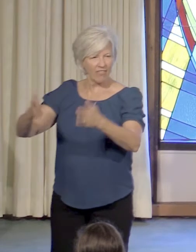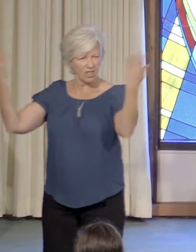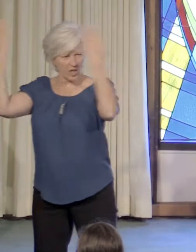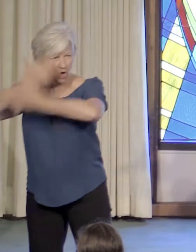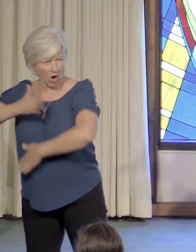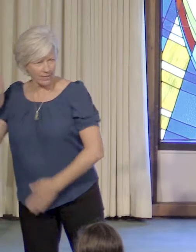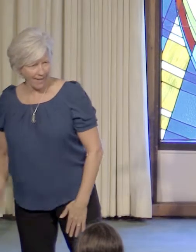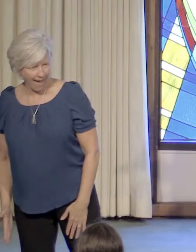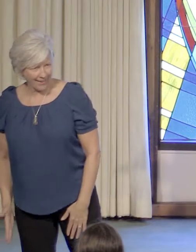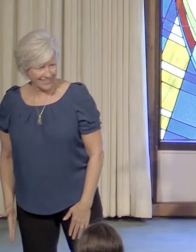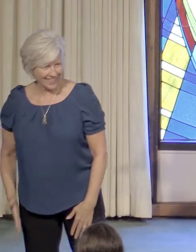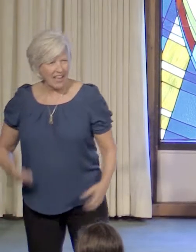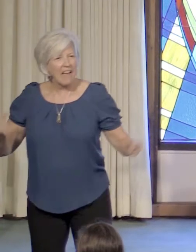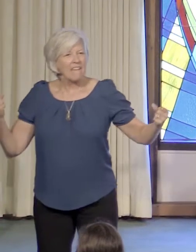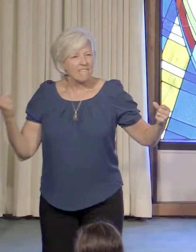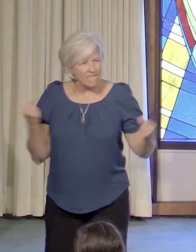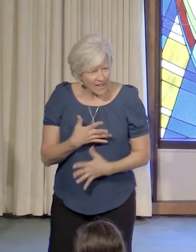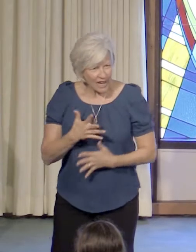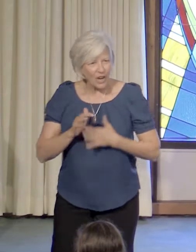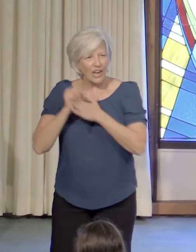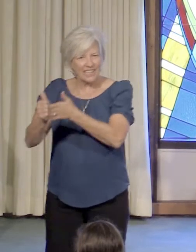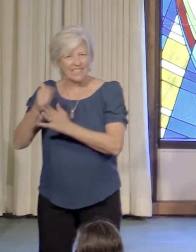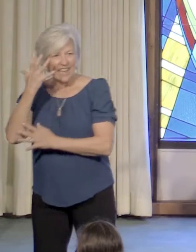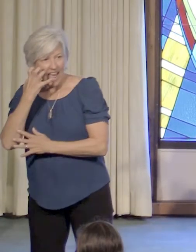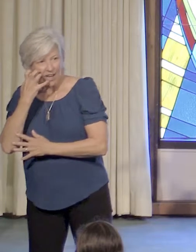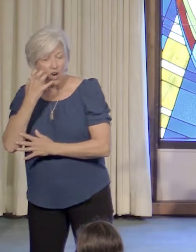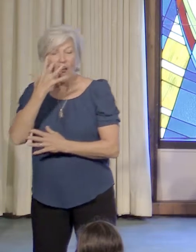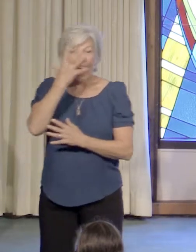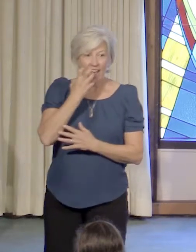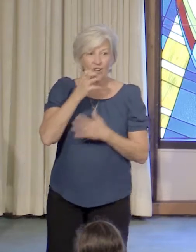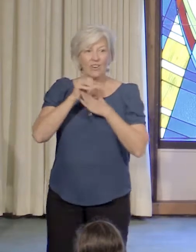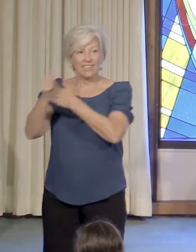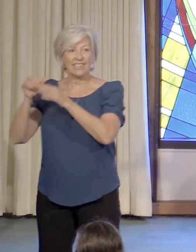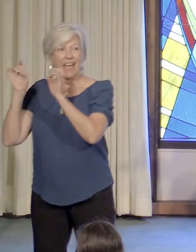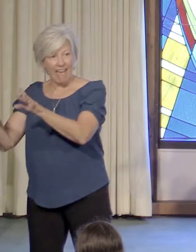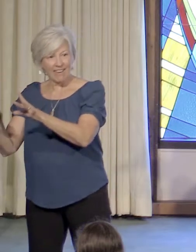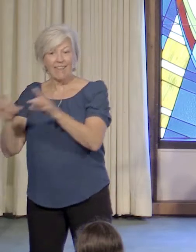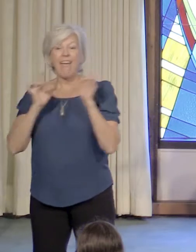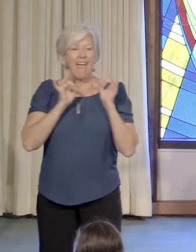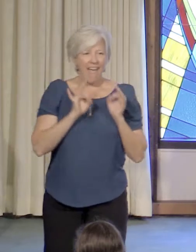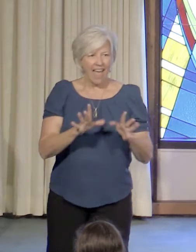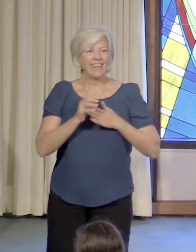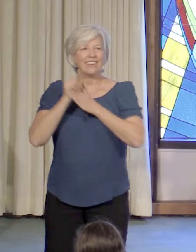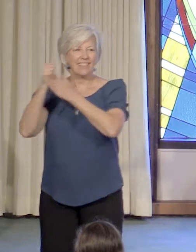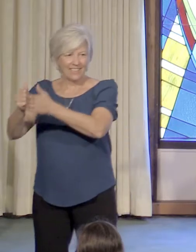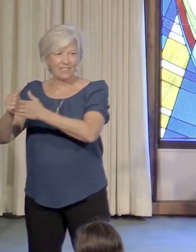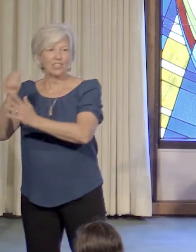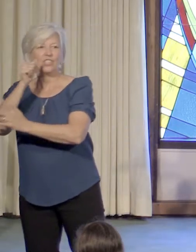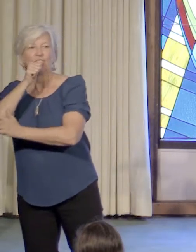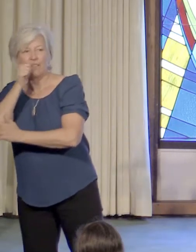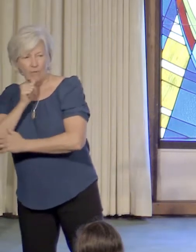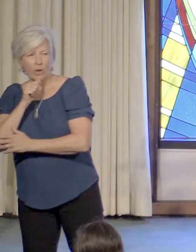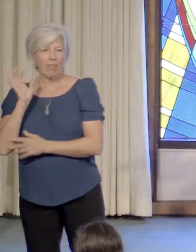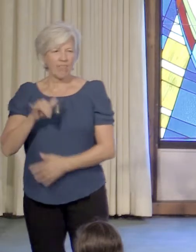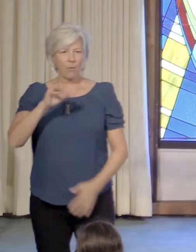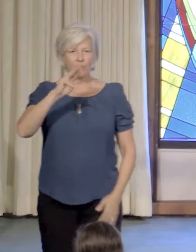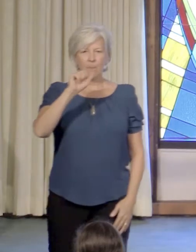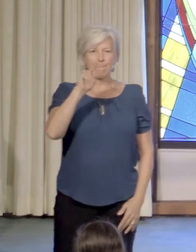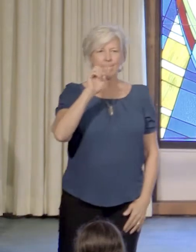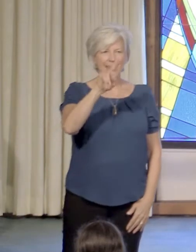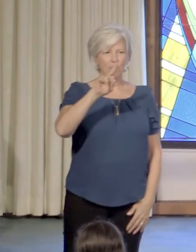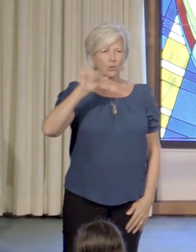anger. Anger leads to hate. Hate leads to suffering. That's Master Yoda, in case you didn't know.